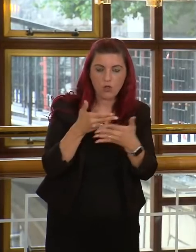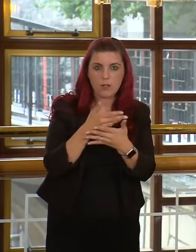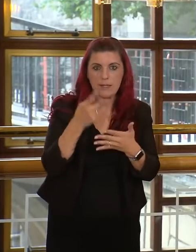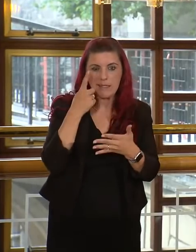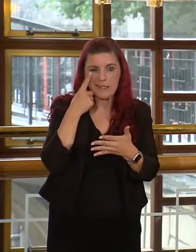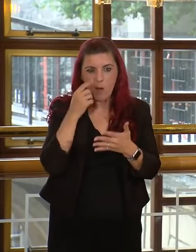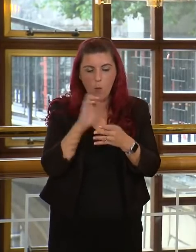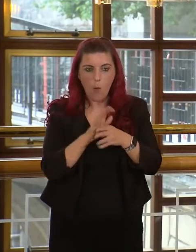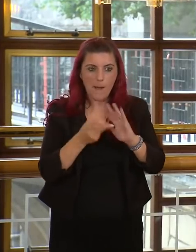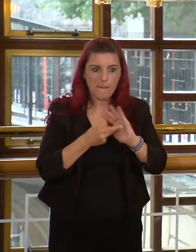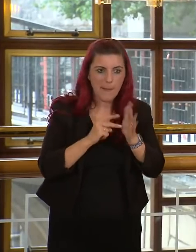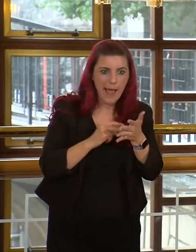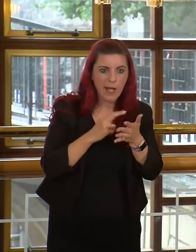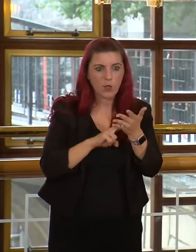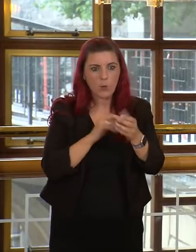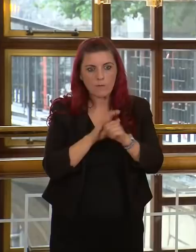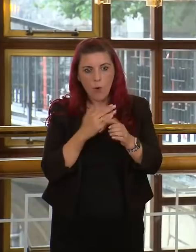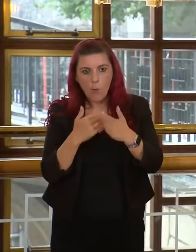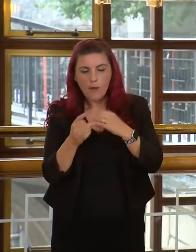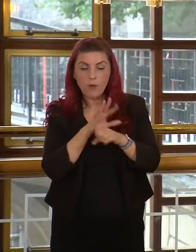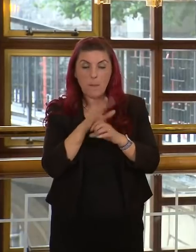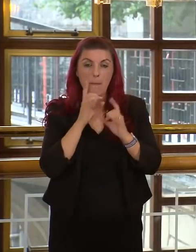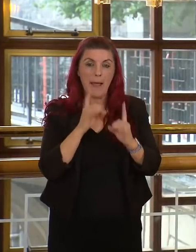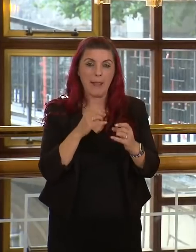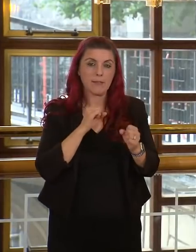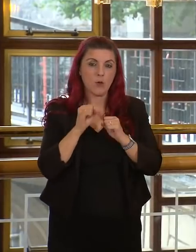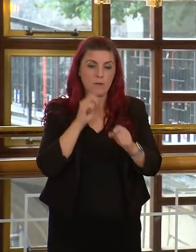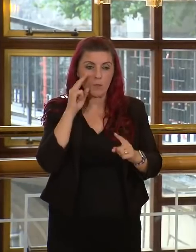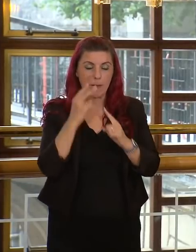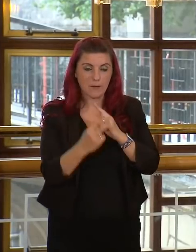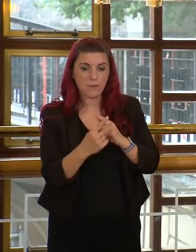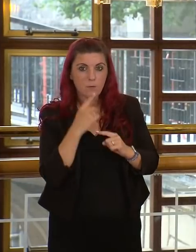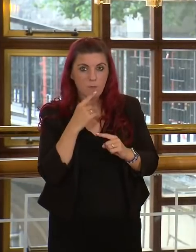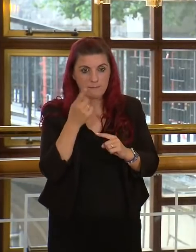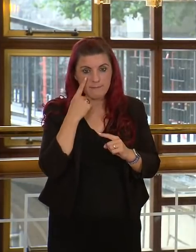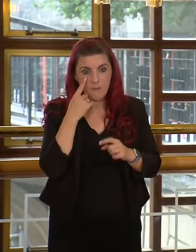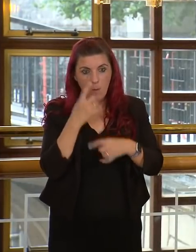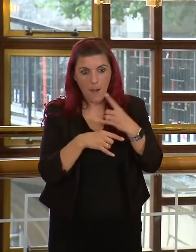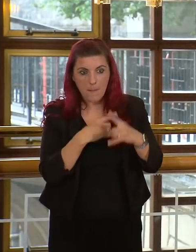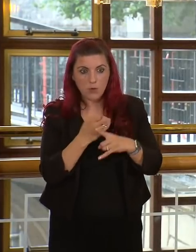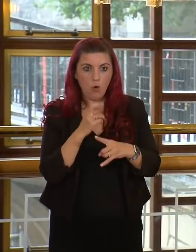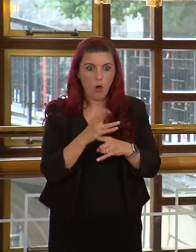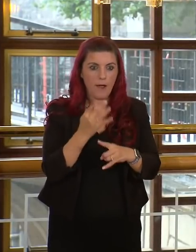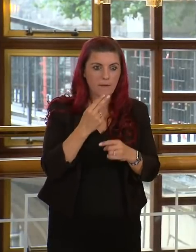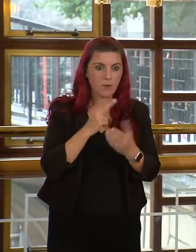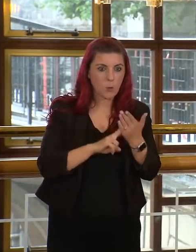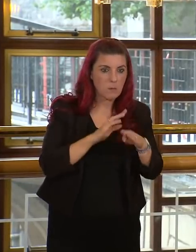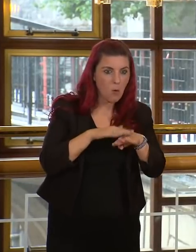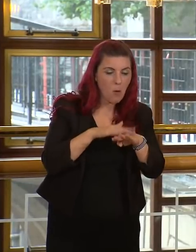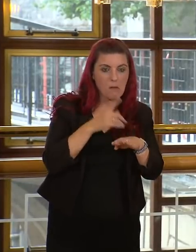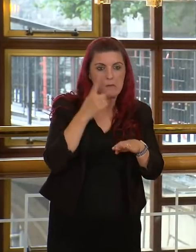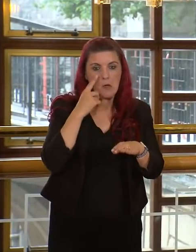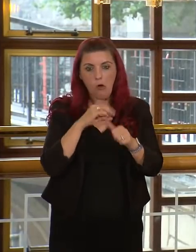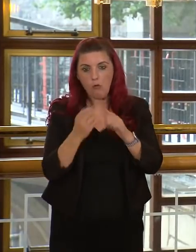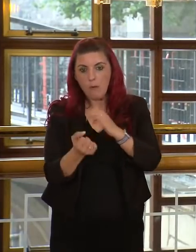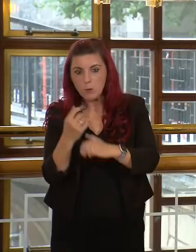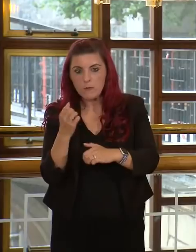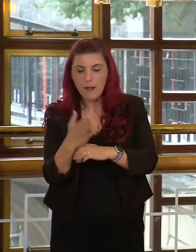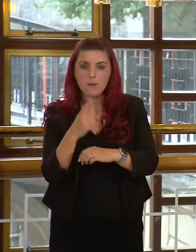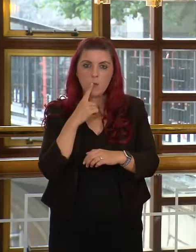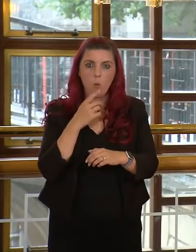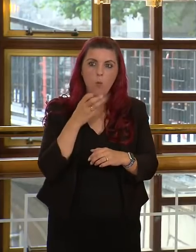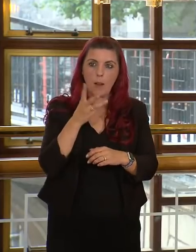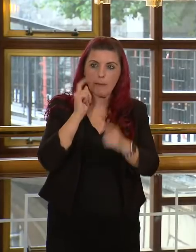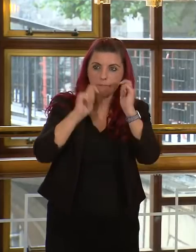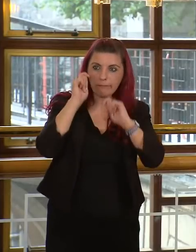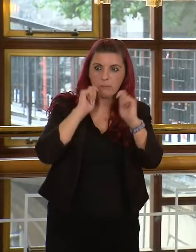use that facility for, from a health service point of view or another public service point of view between now and then, or indeed other options that may exist. But the HSE has taken a